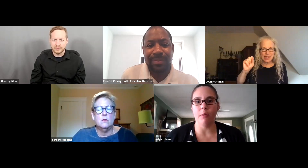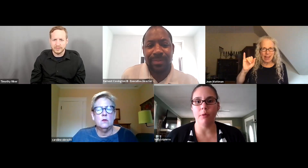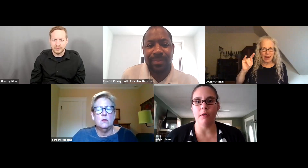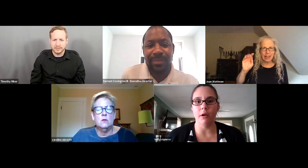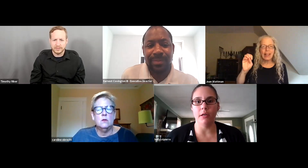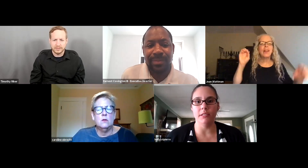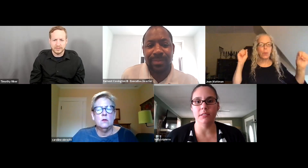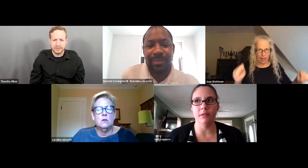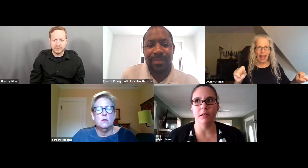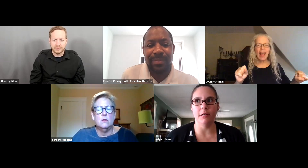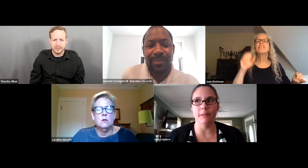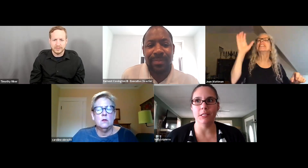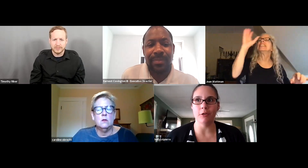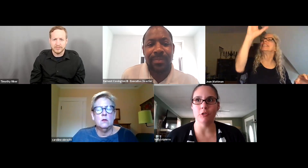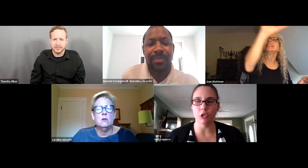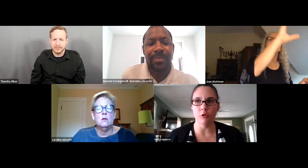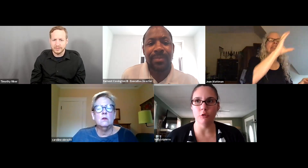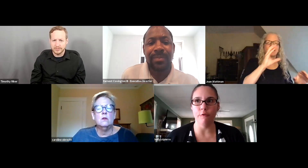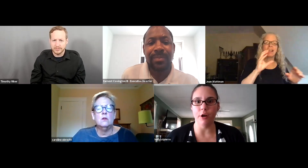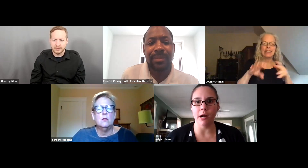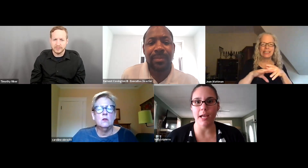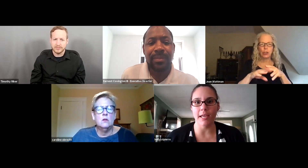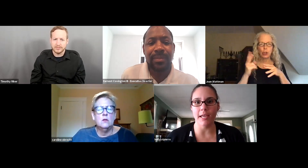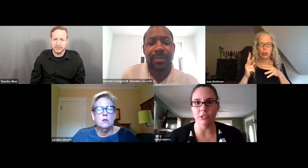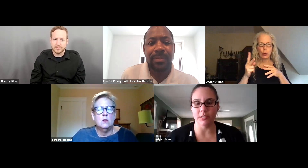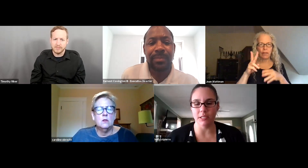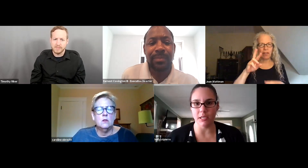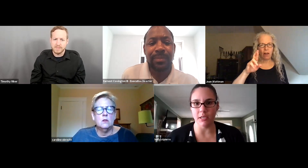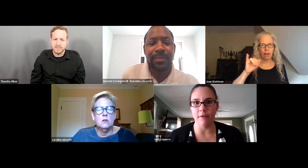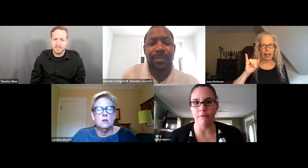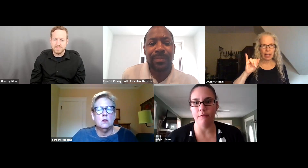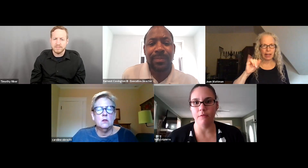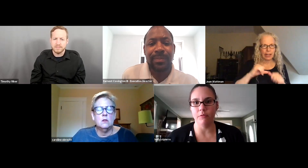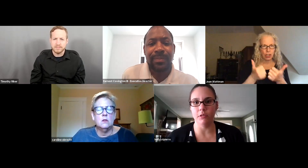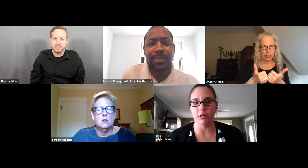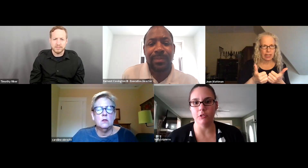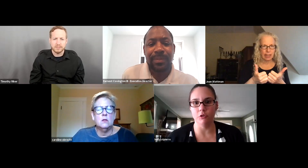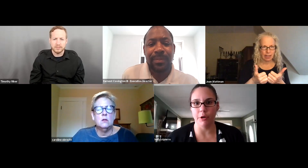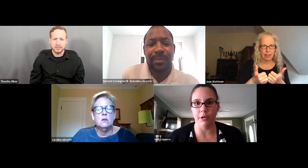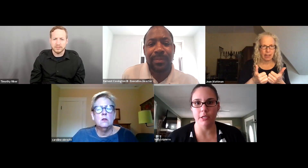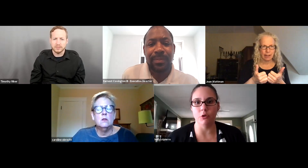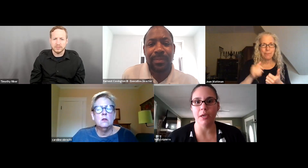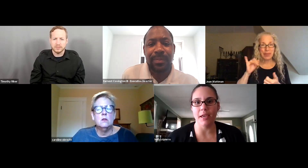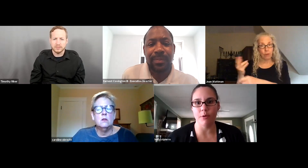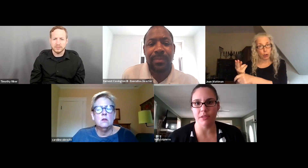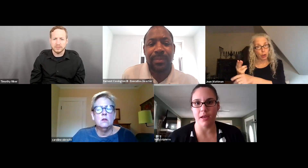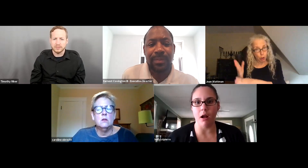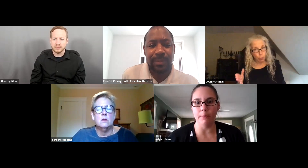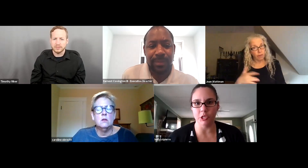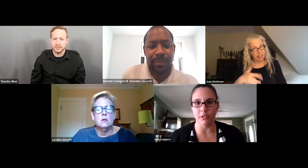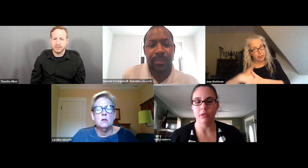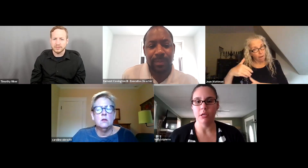pick from a tier 2 VRI agency if the consumer is okay with